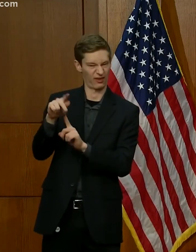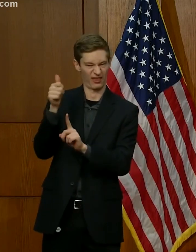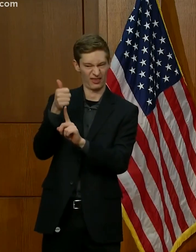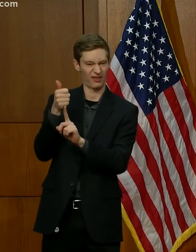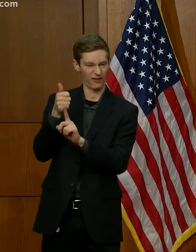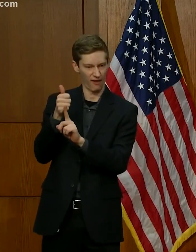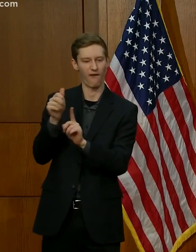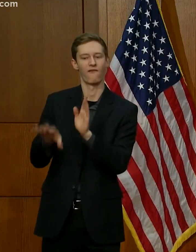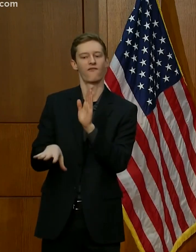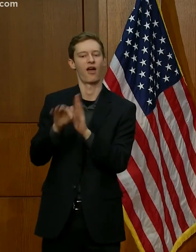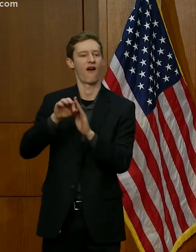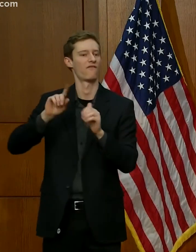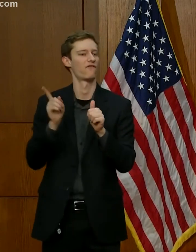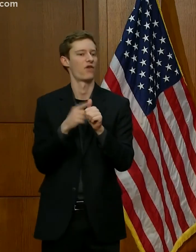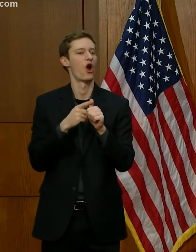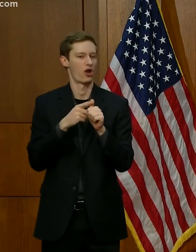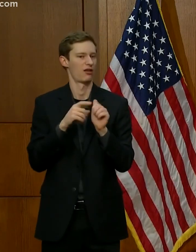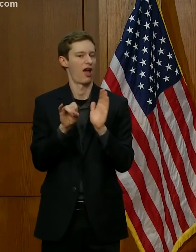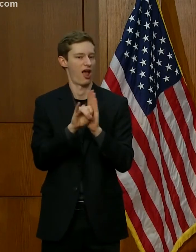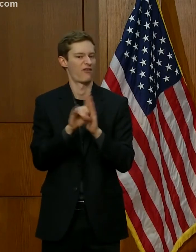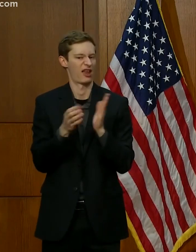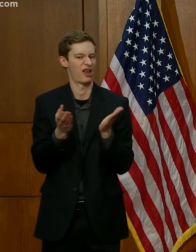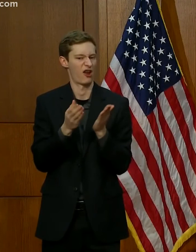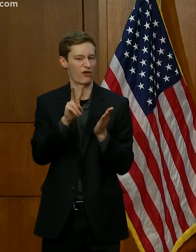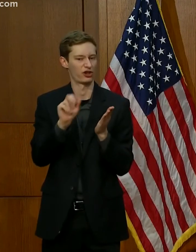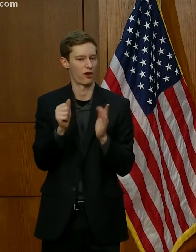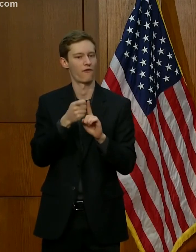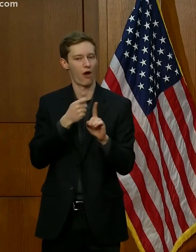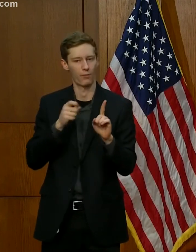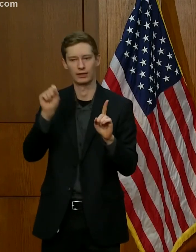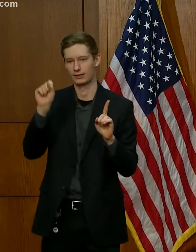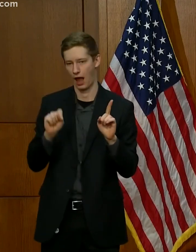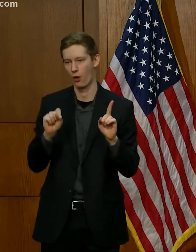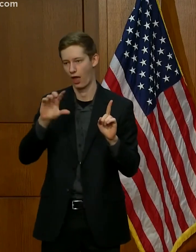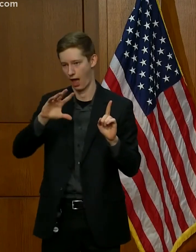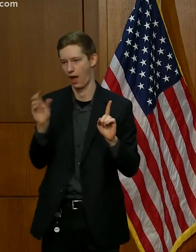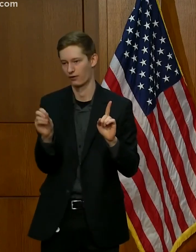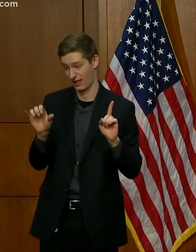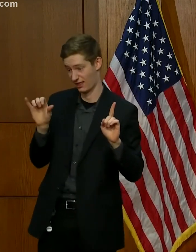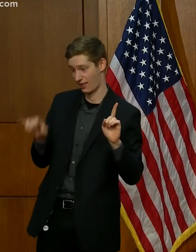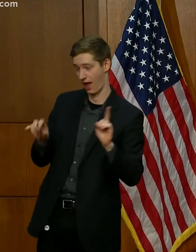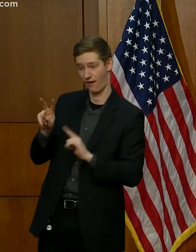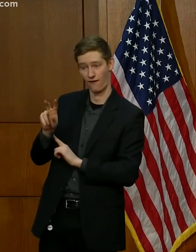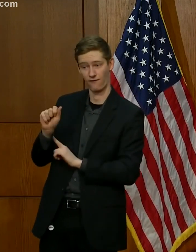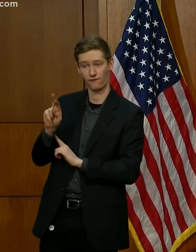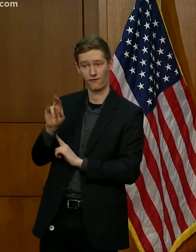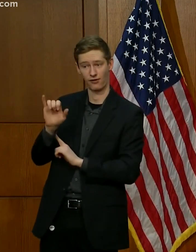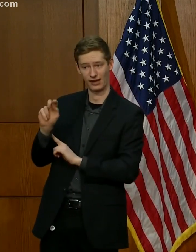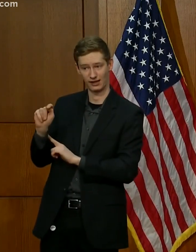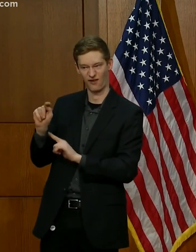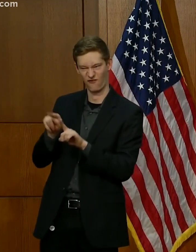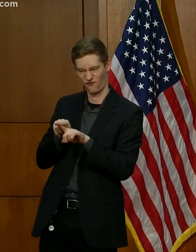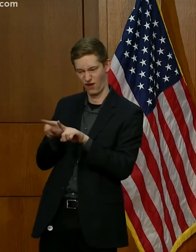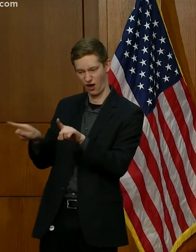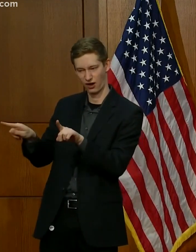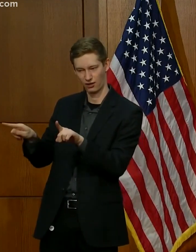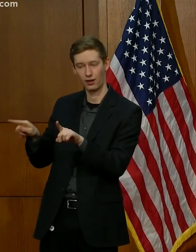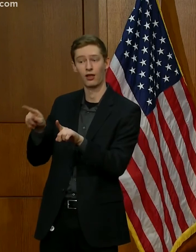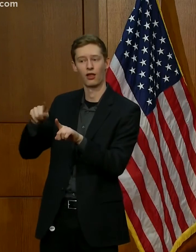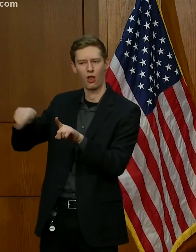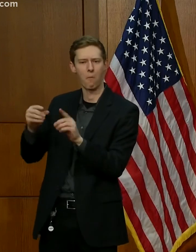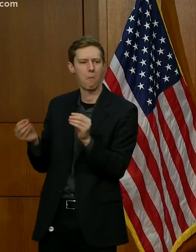South African variant right here in Virginia. Scientists tell us these variants of the virus are even more contagious